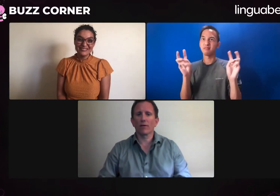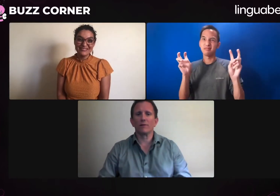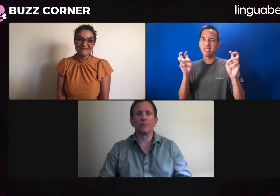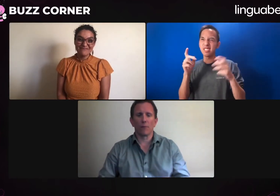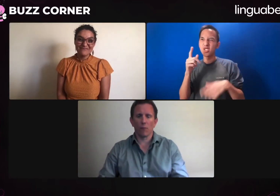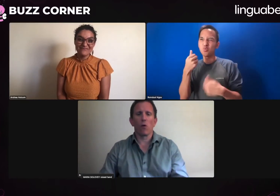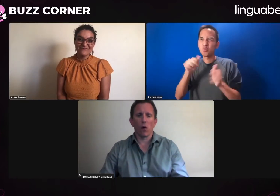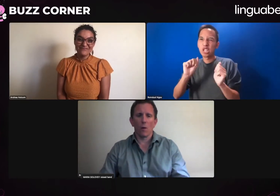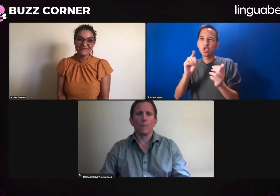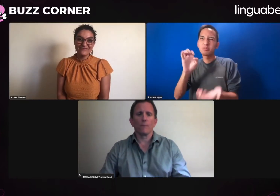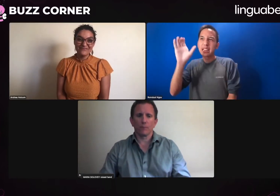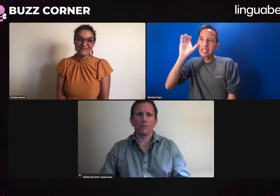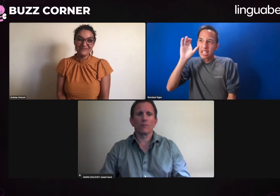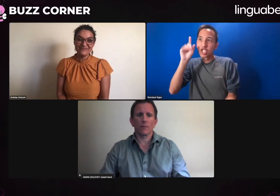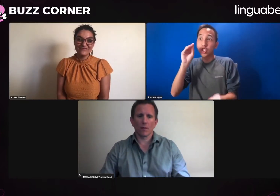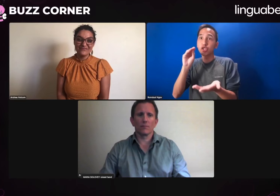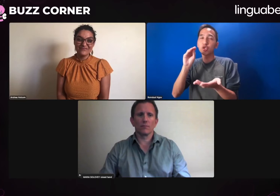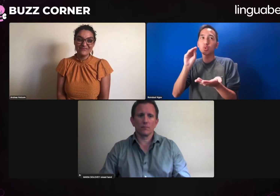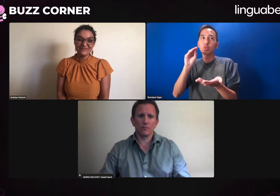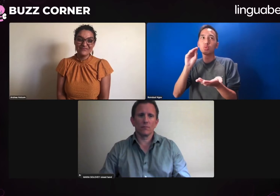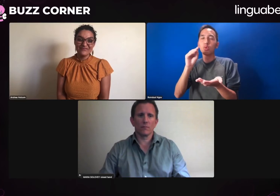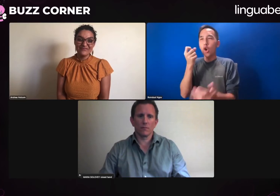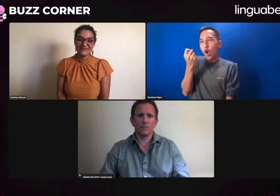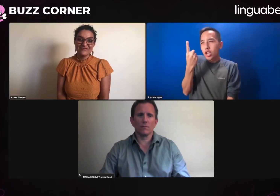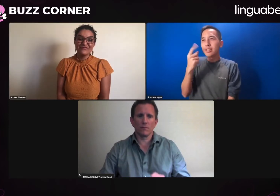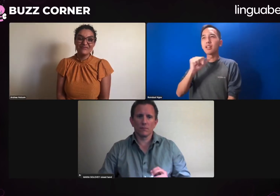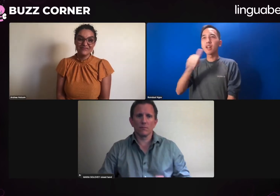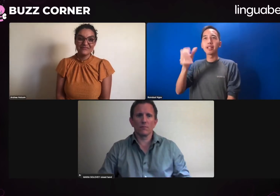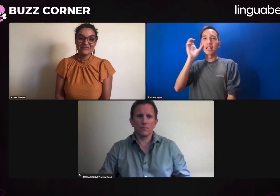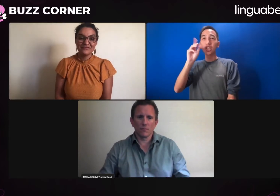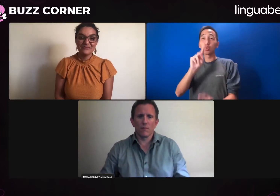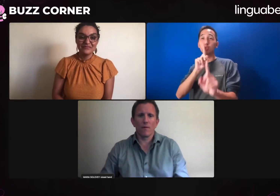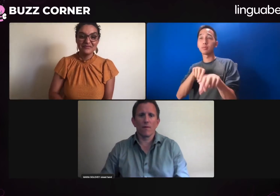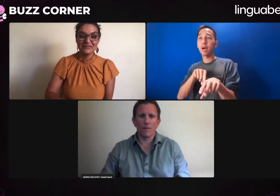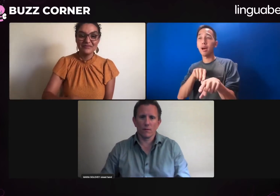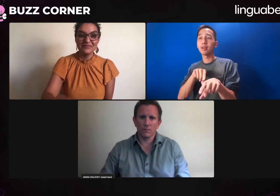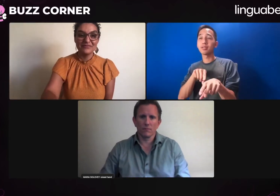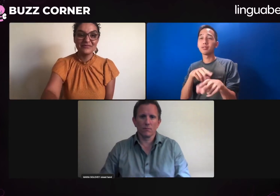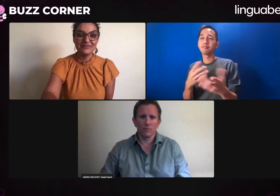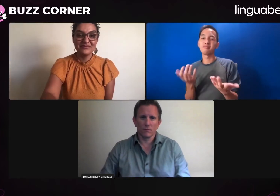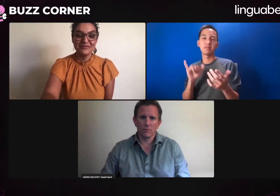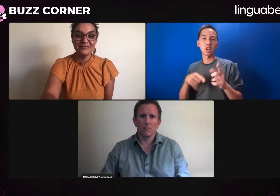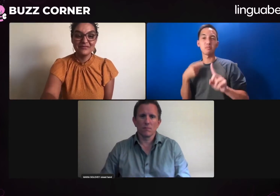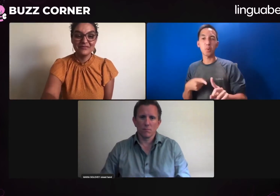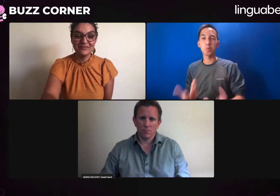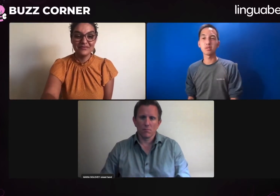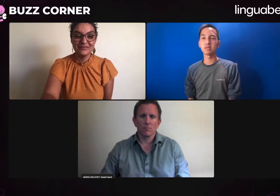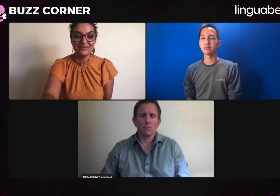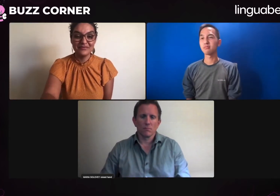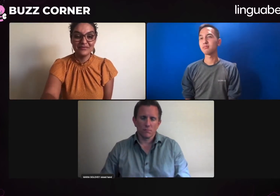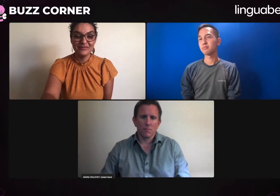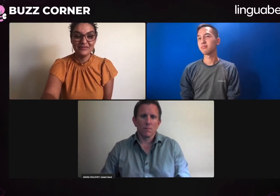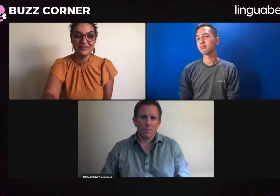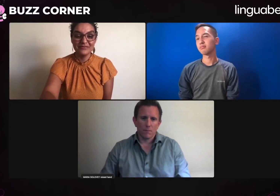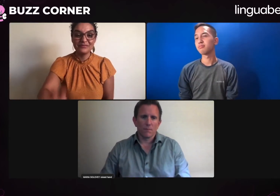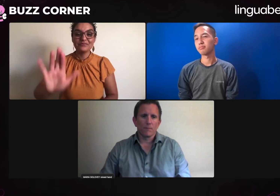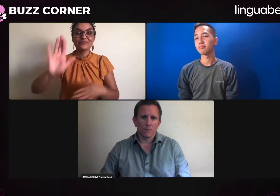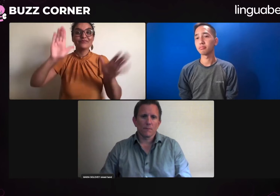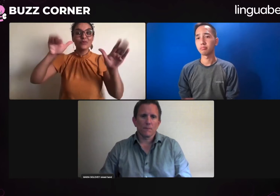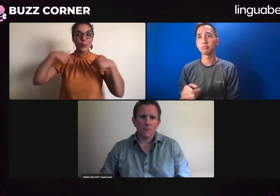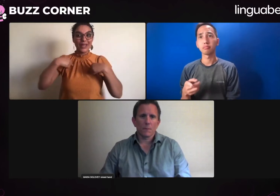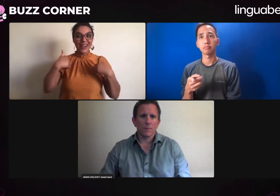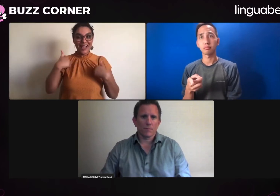I think Andrea hit the nail on the head. I think, maybe you should be trying to listen to understand, not listen to